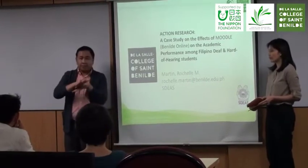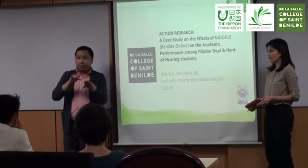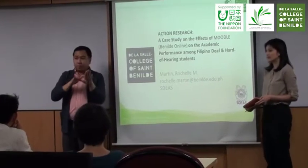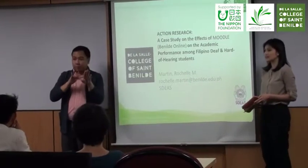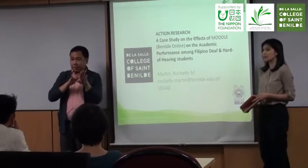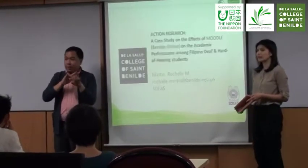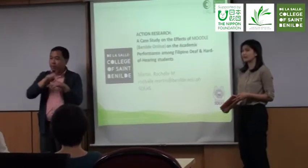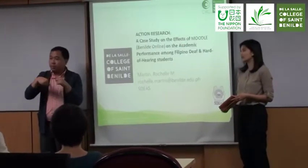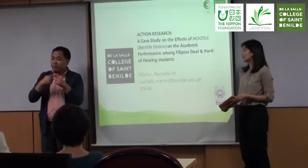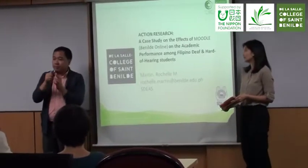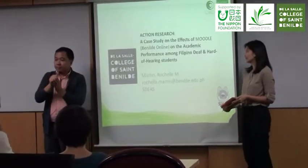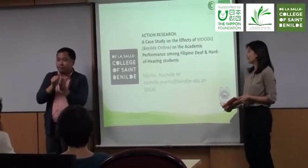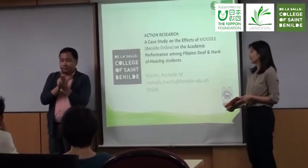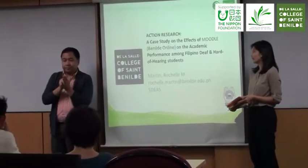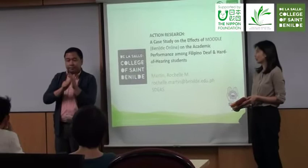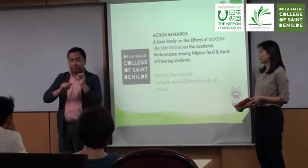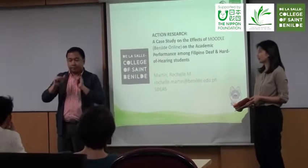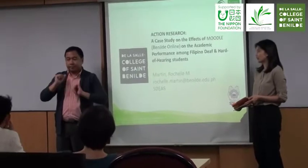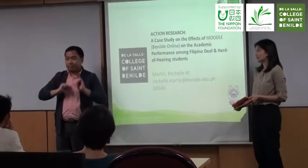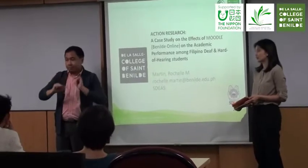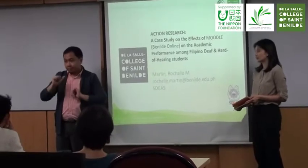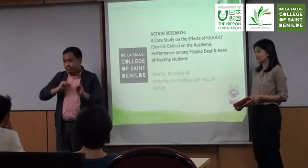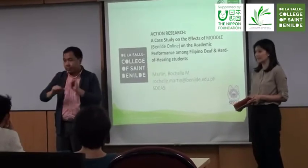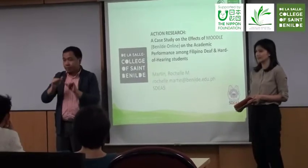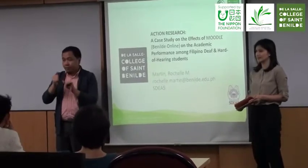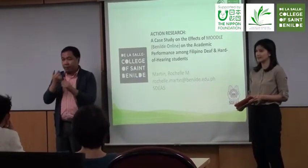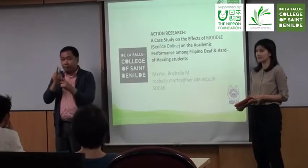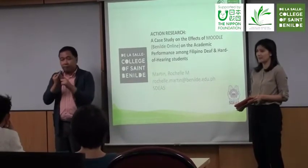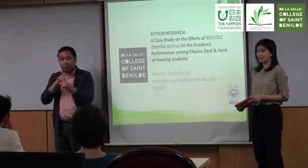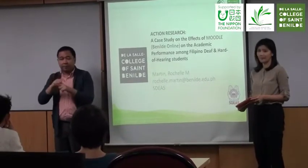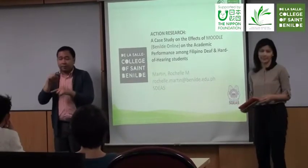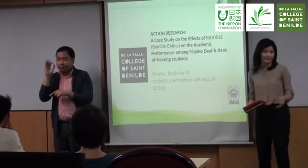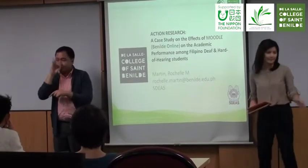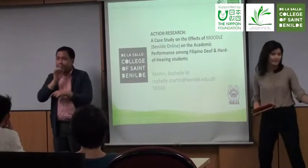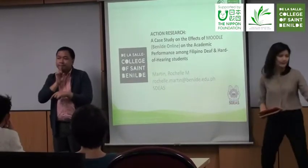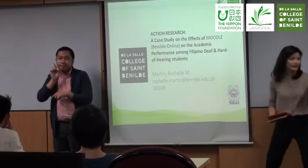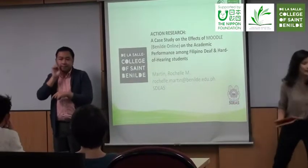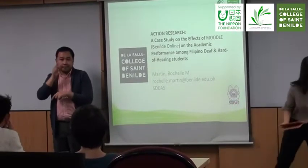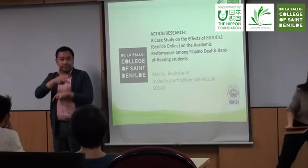Academic Performance among Filipino Deaf and Hard of Hearing students.